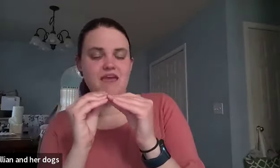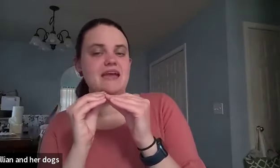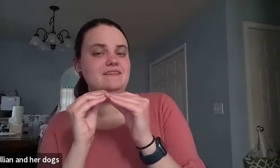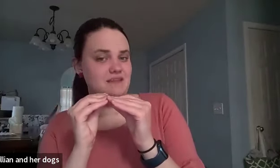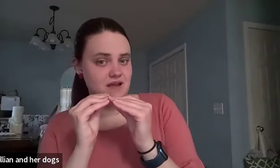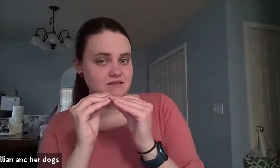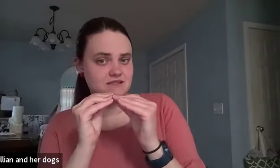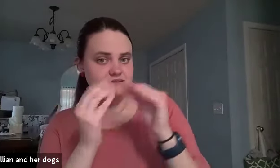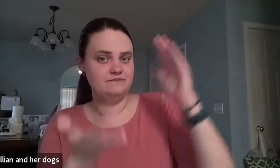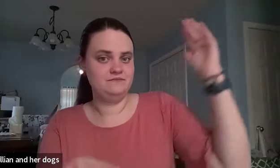and less.